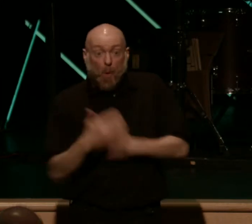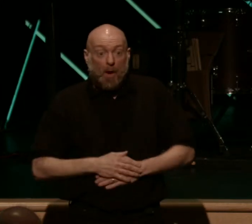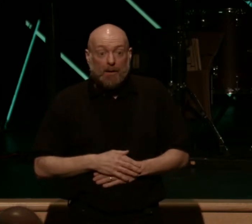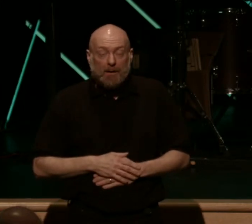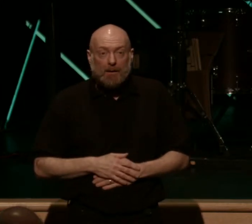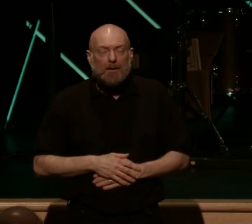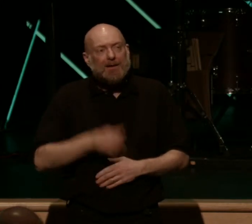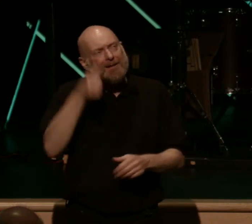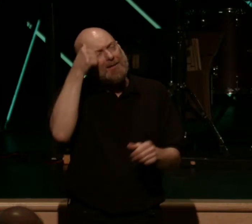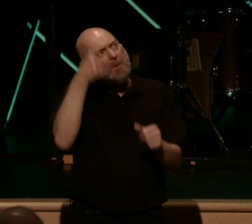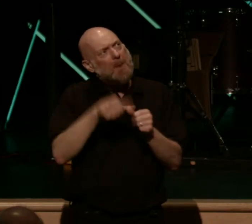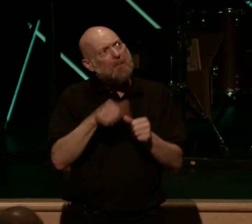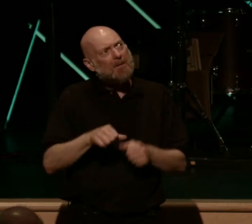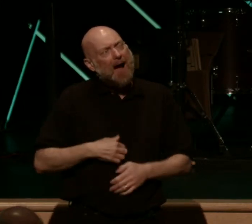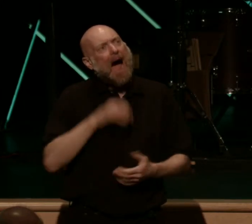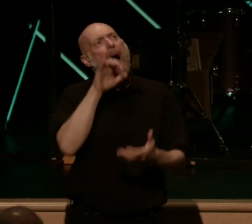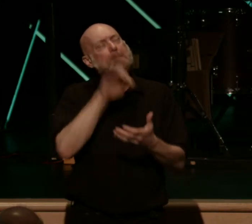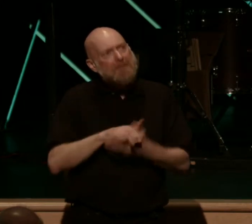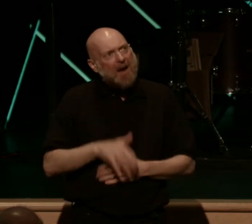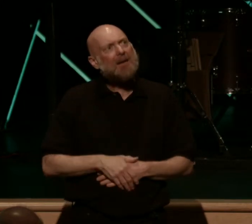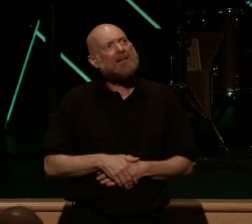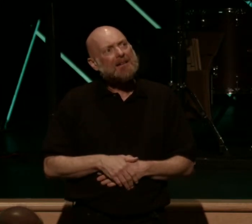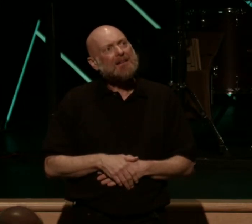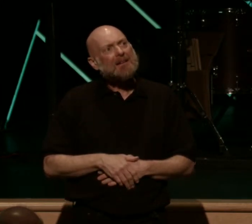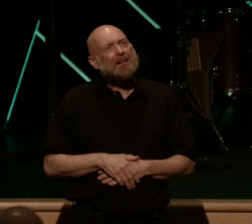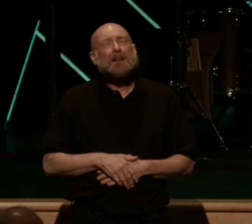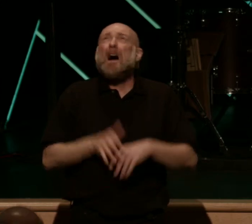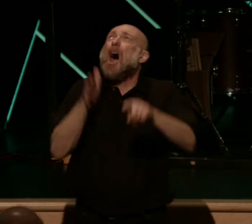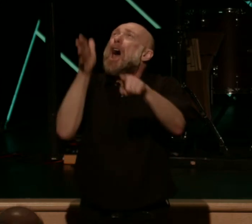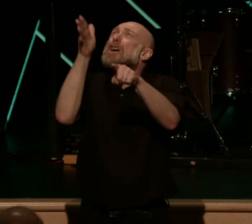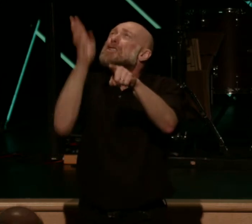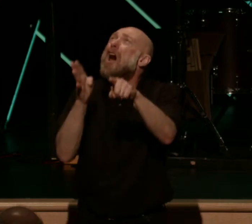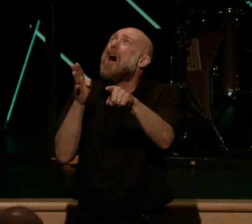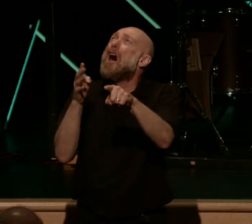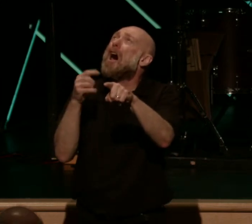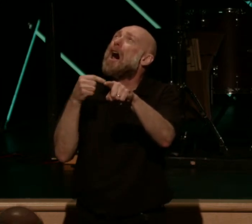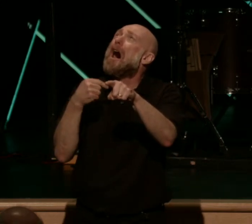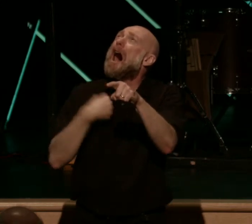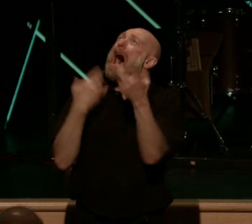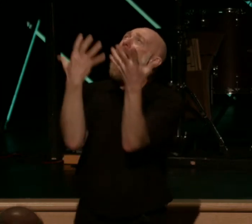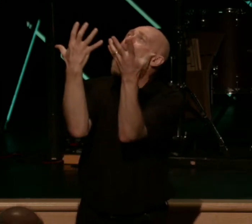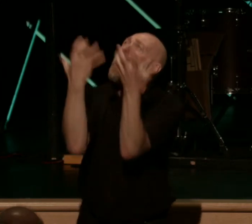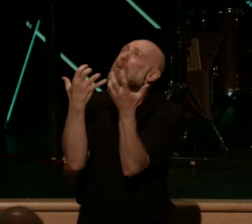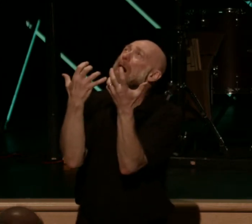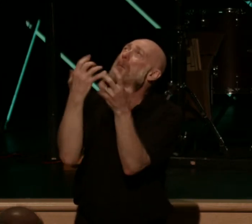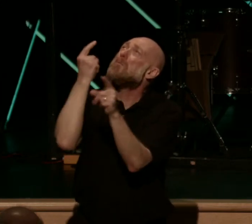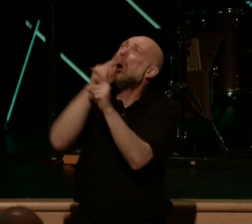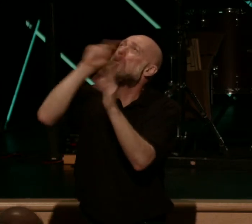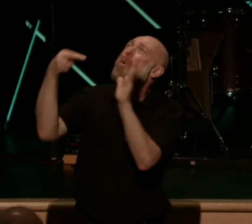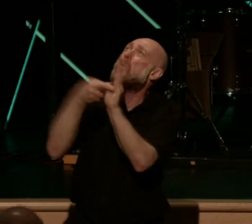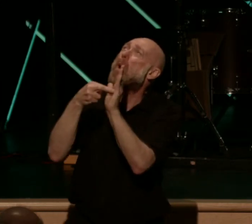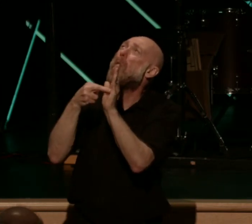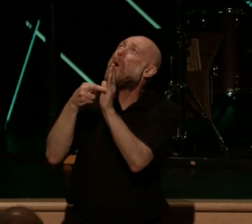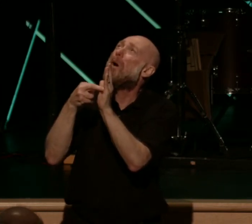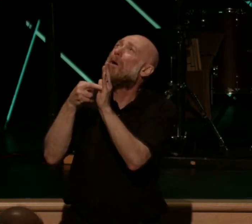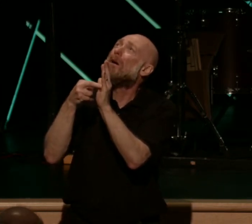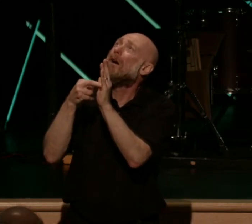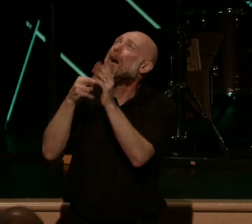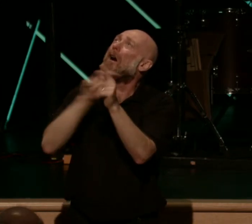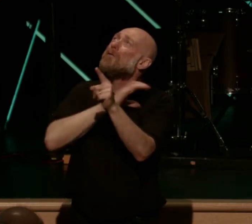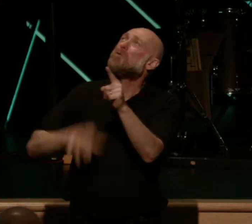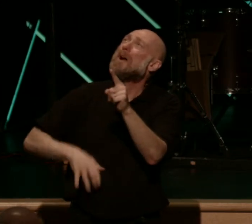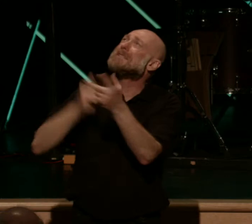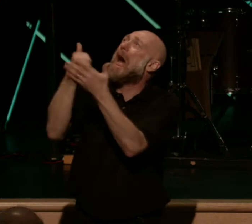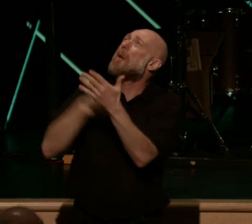and remember that you're married and fall to your knees and say, God, I just want to portray Christ today in my marriage. Help me.